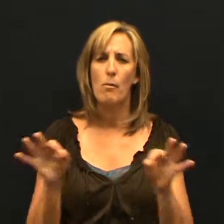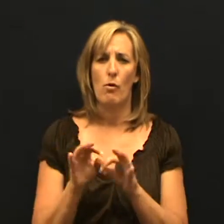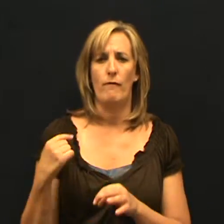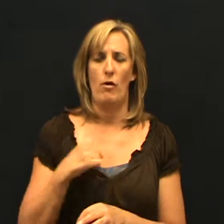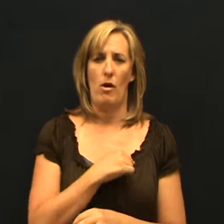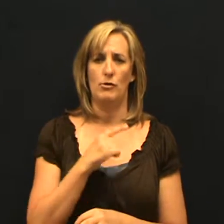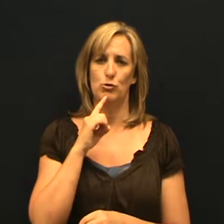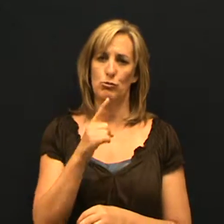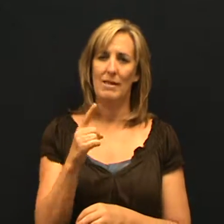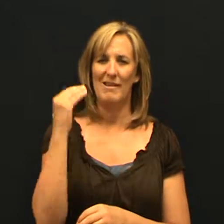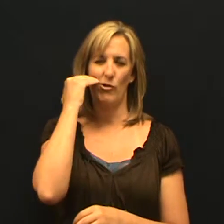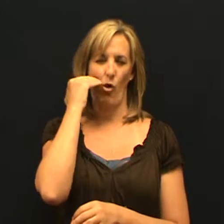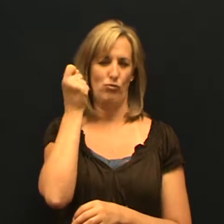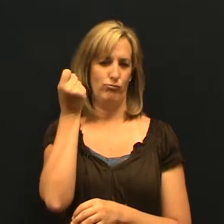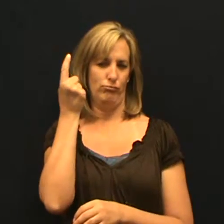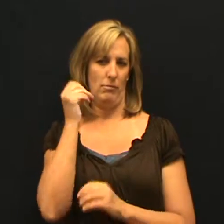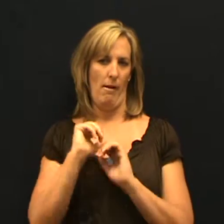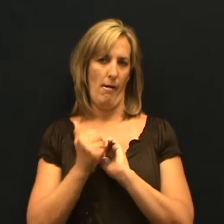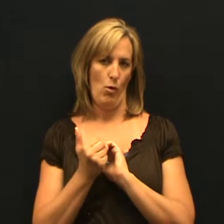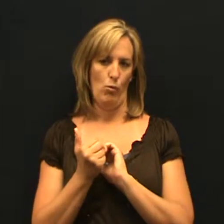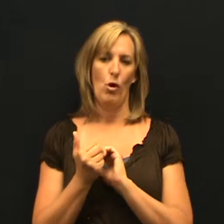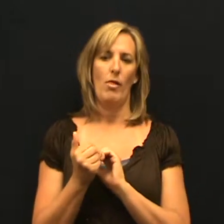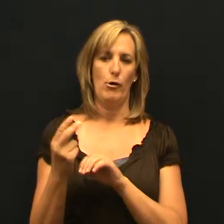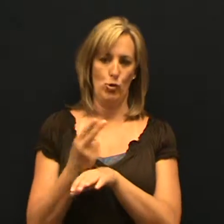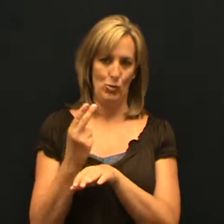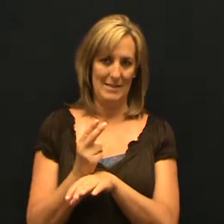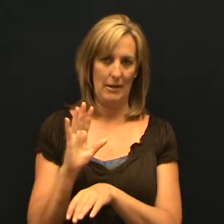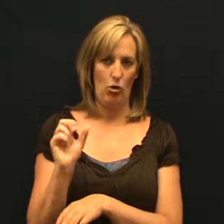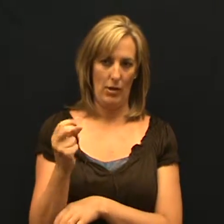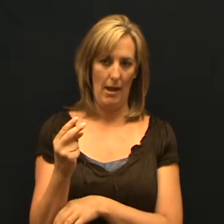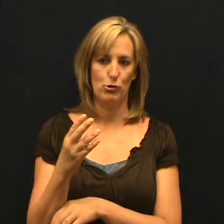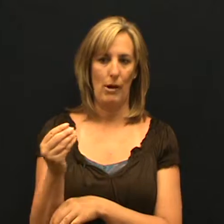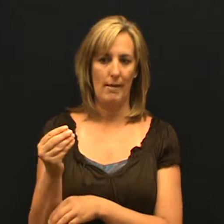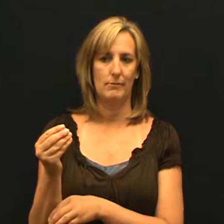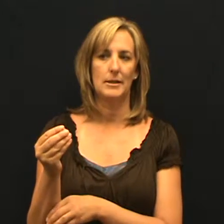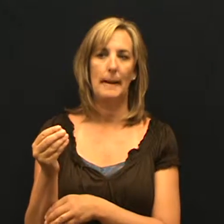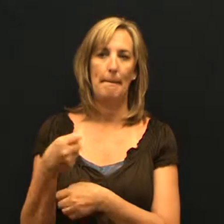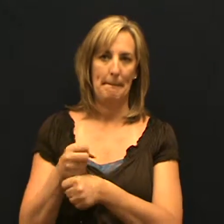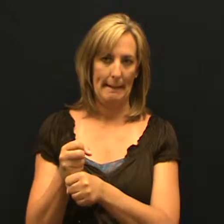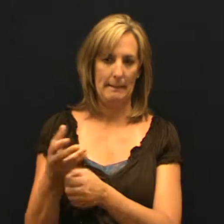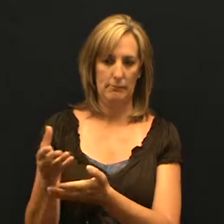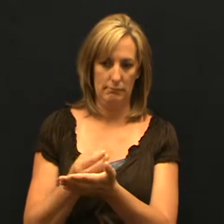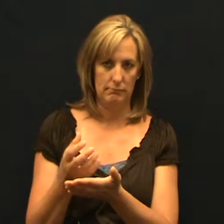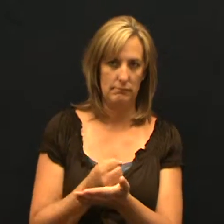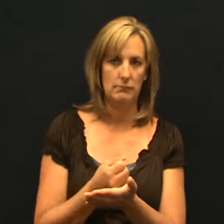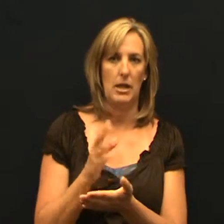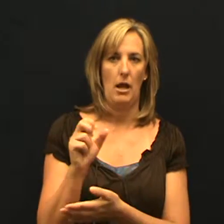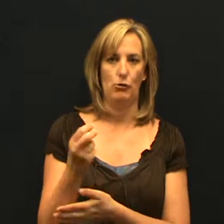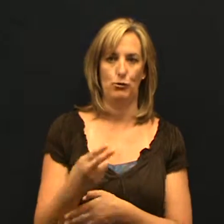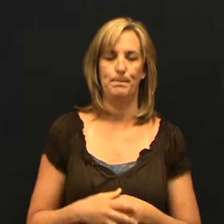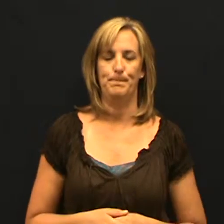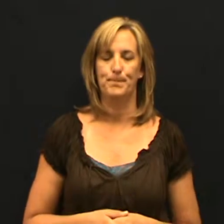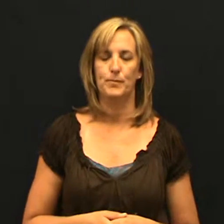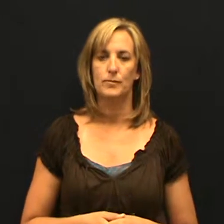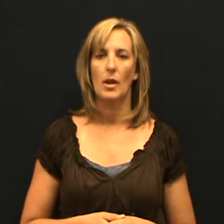and using our cash. The statement of cash flows looks at business activities and the related cash flows